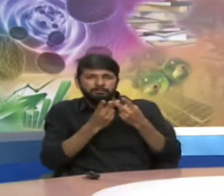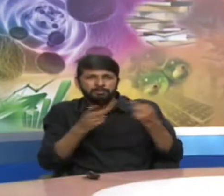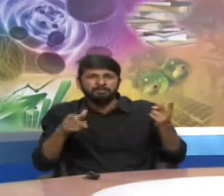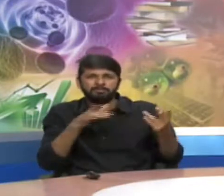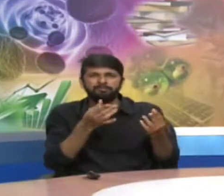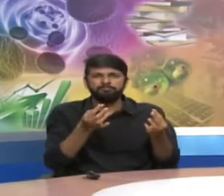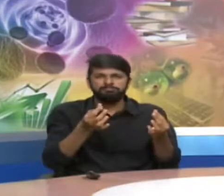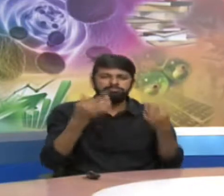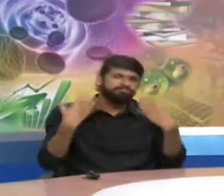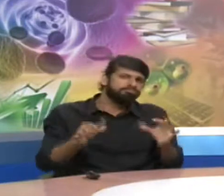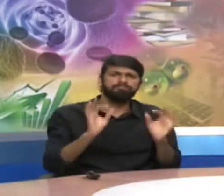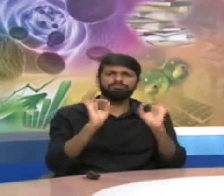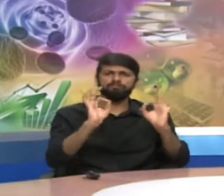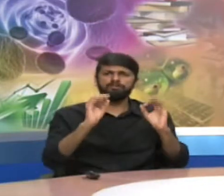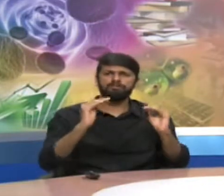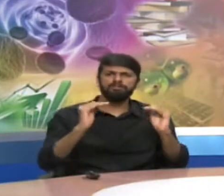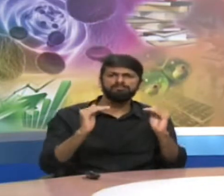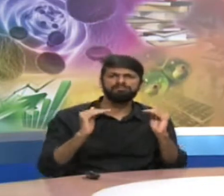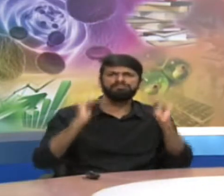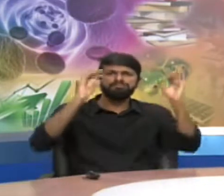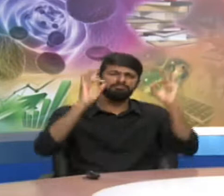luxurious fabrics